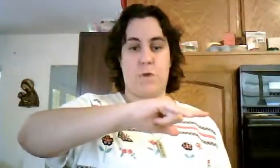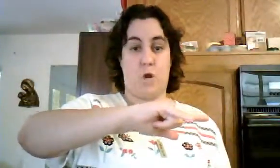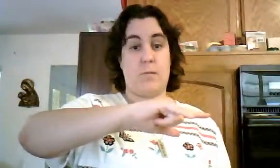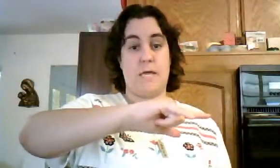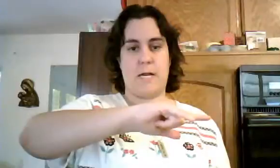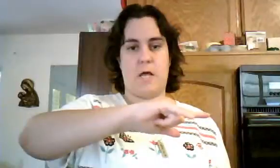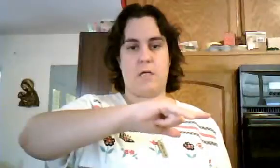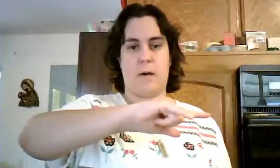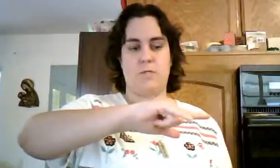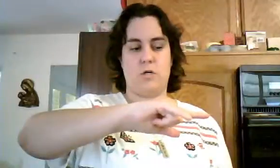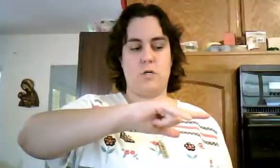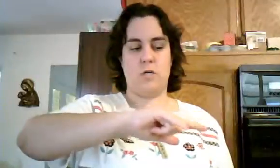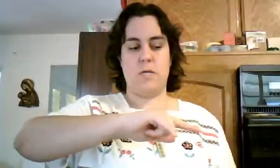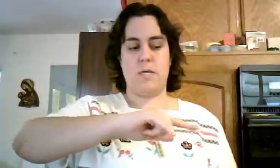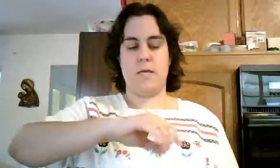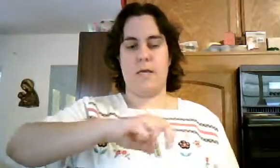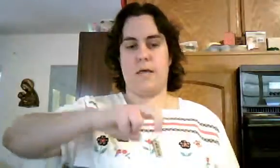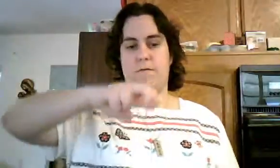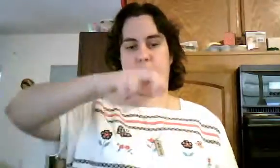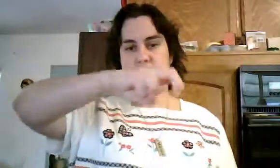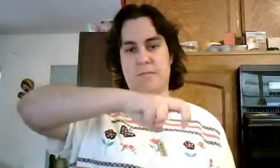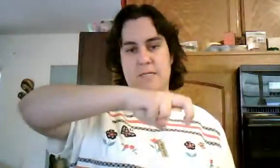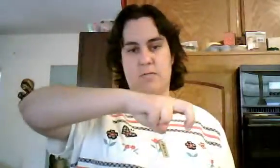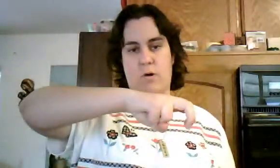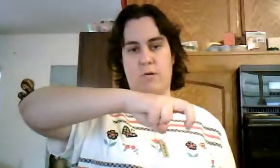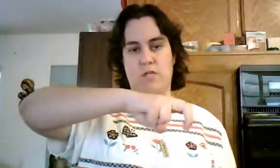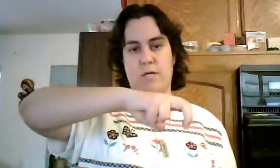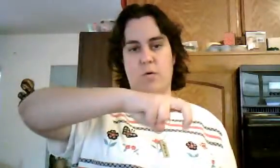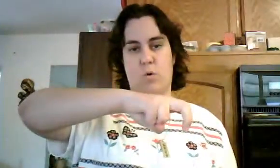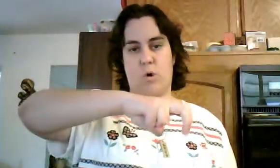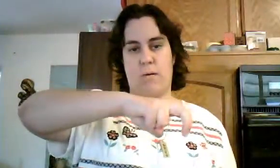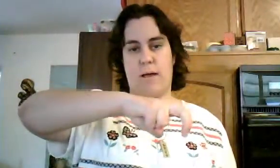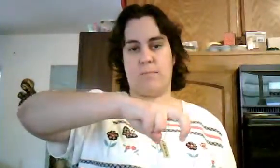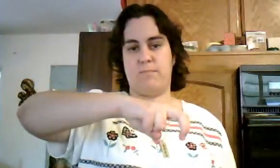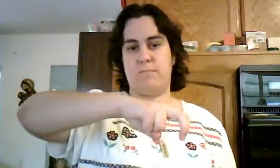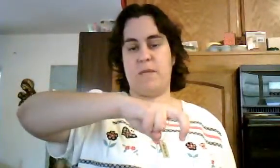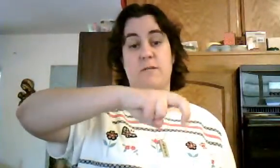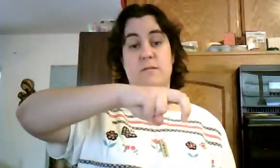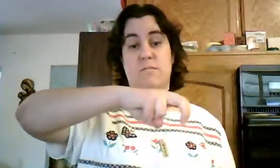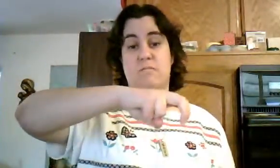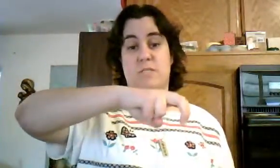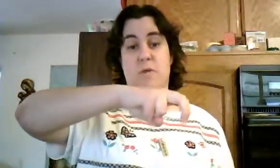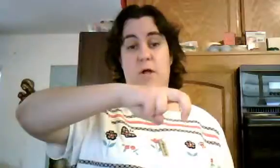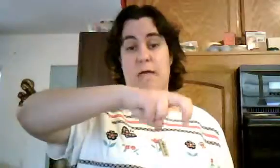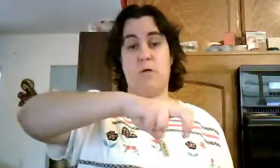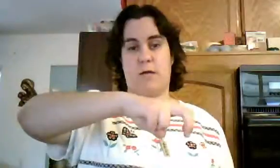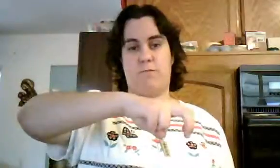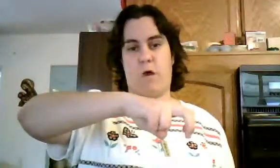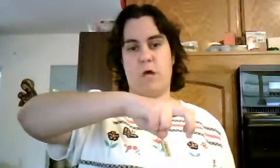airplane and a helicopter. And for something that's crouching or even a small animal like a frog.